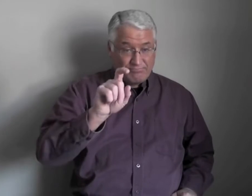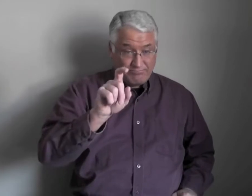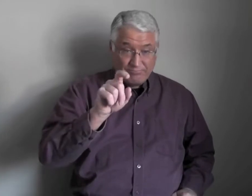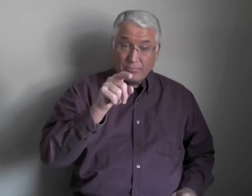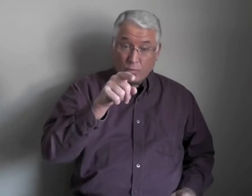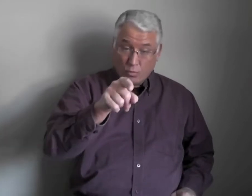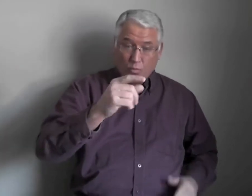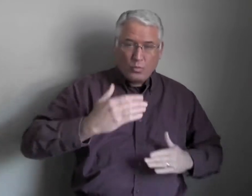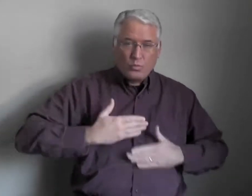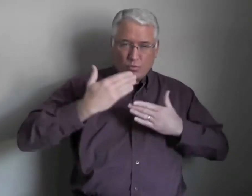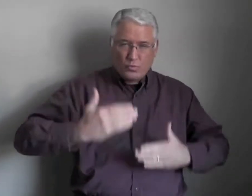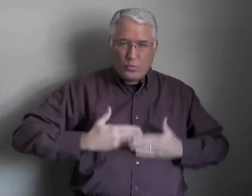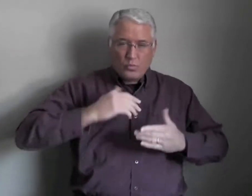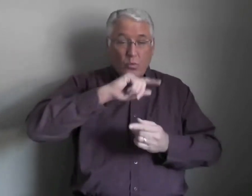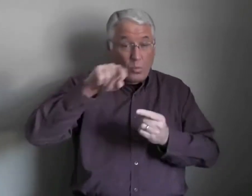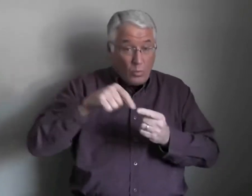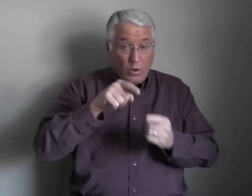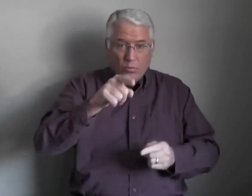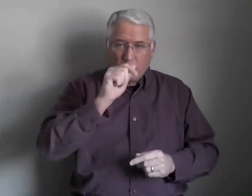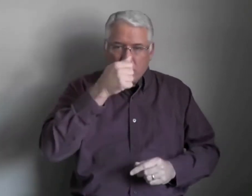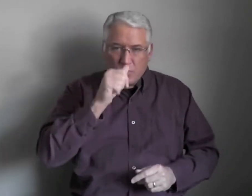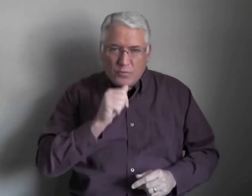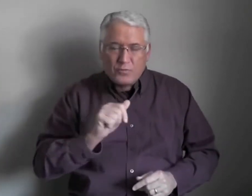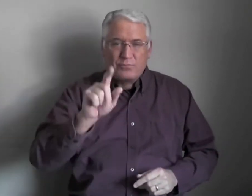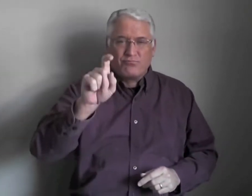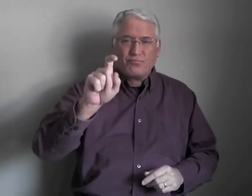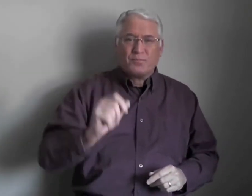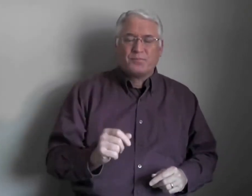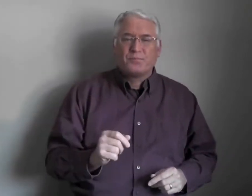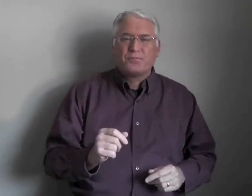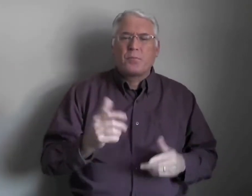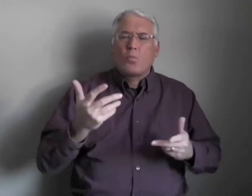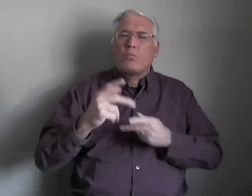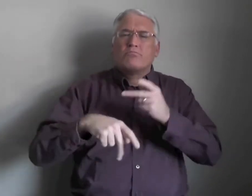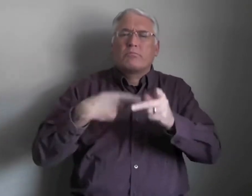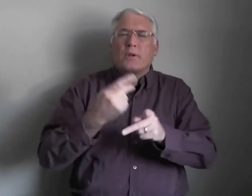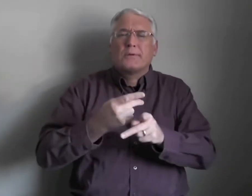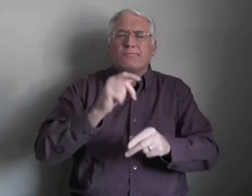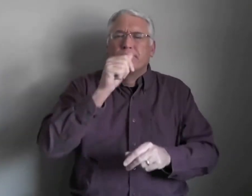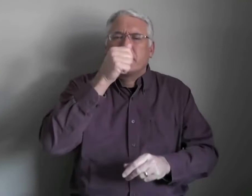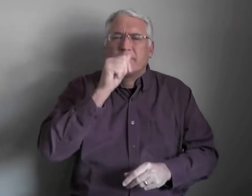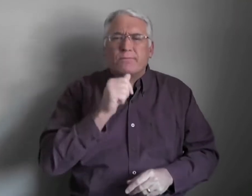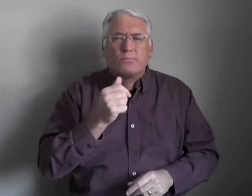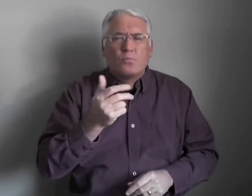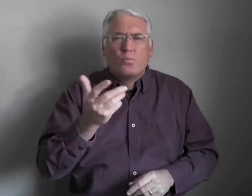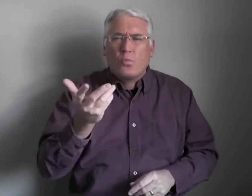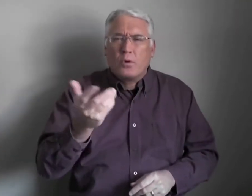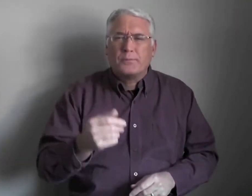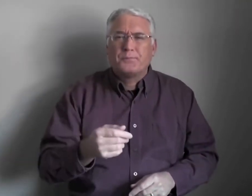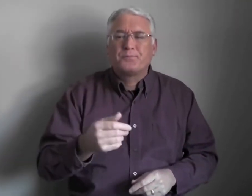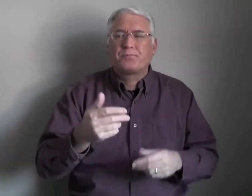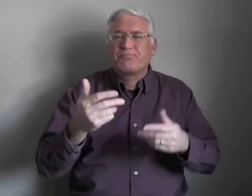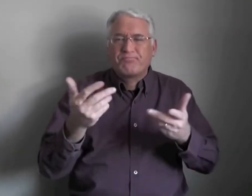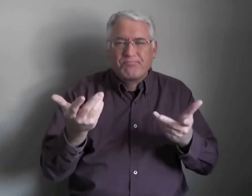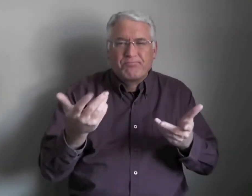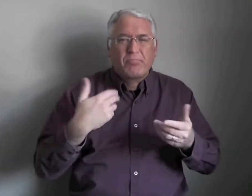I have a question. Do you rejoice in your sufferings? First, let's talk about sufferings. What is